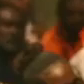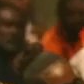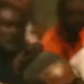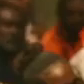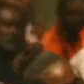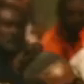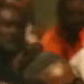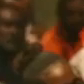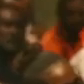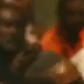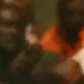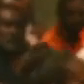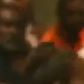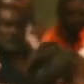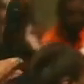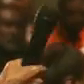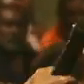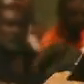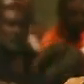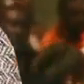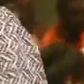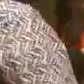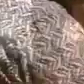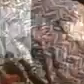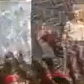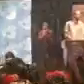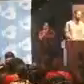and securely. Thank you so much. Thanks very much.